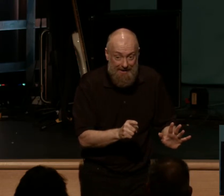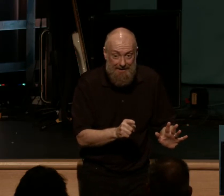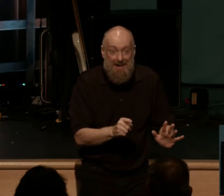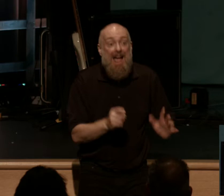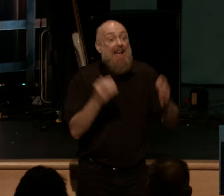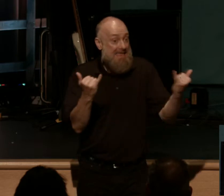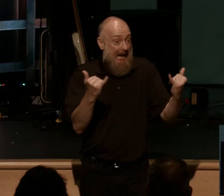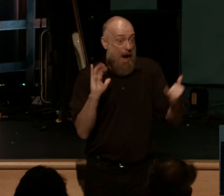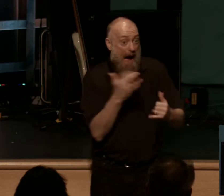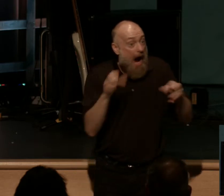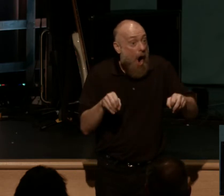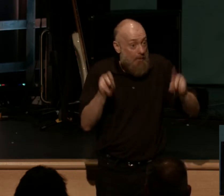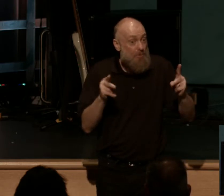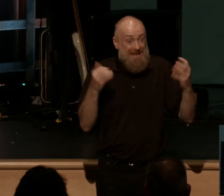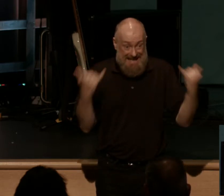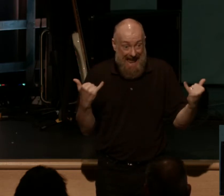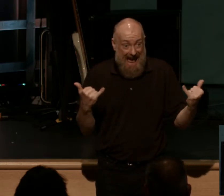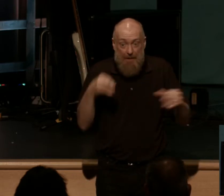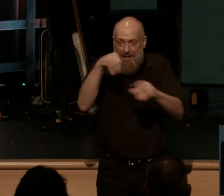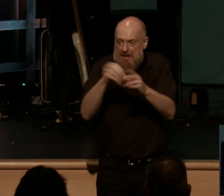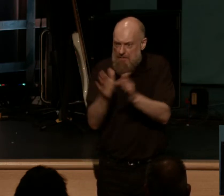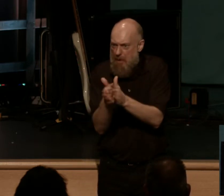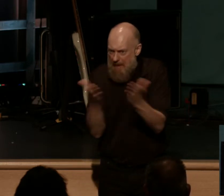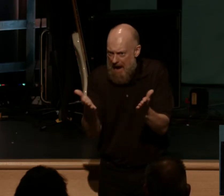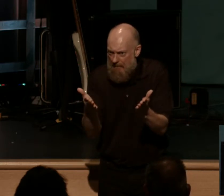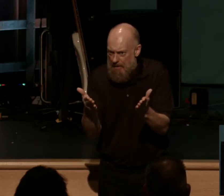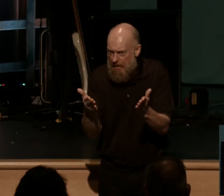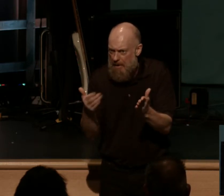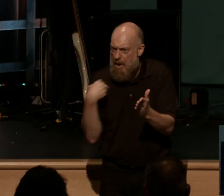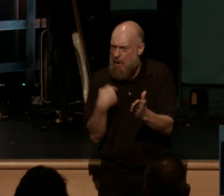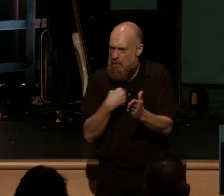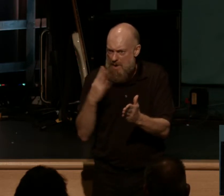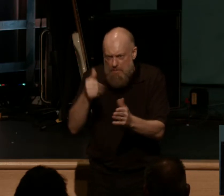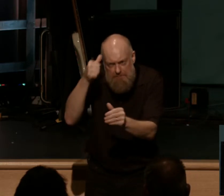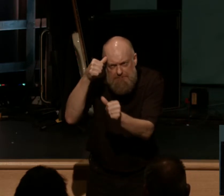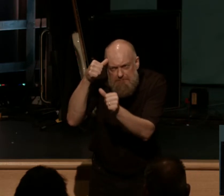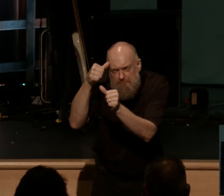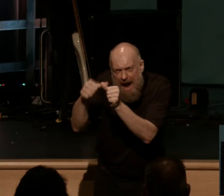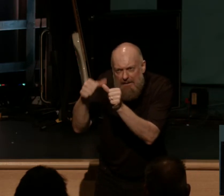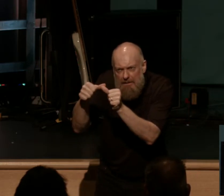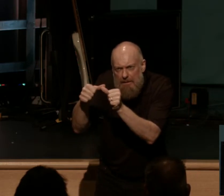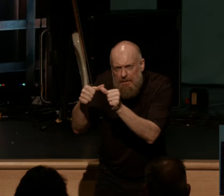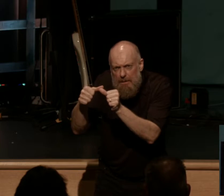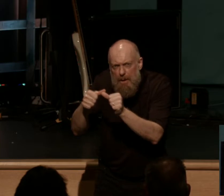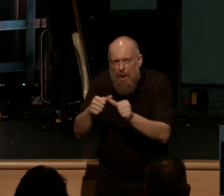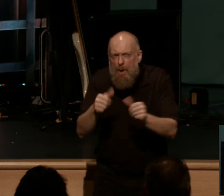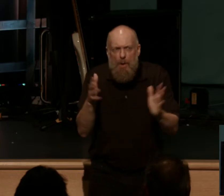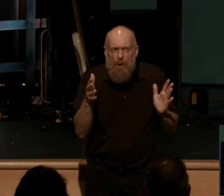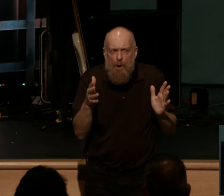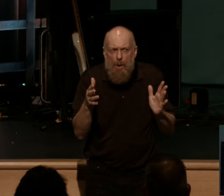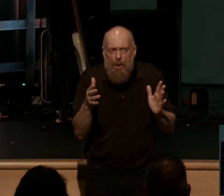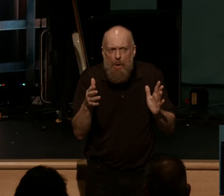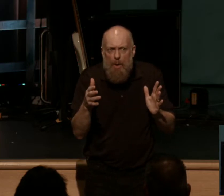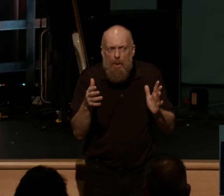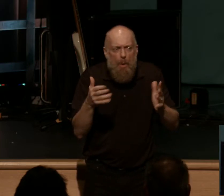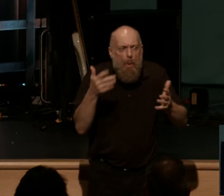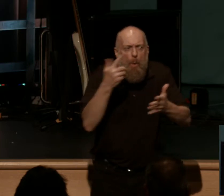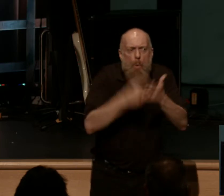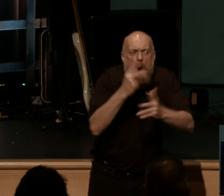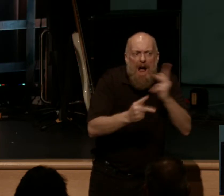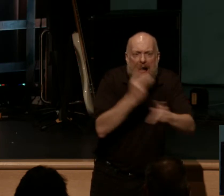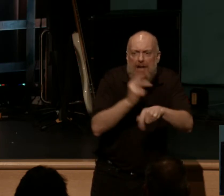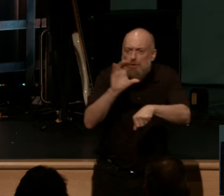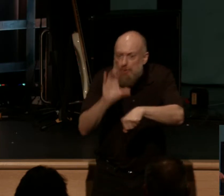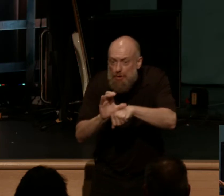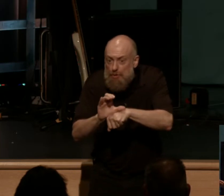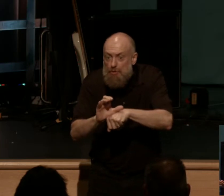our opportunity right now in Scripture. We're going to be reminded as to what is the blessed church. It will